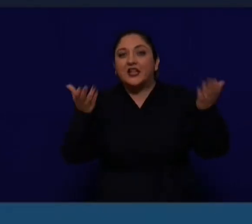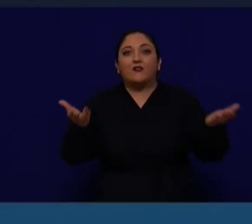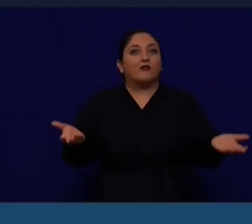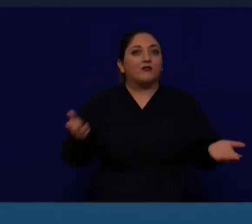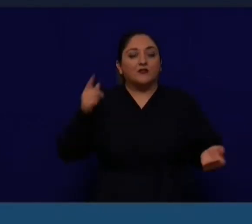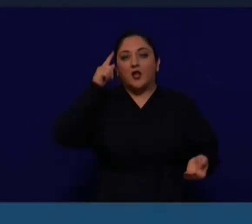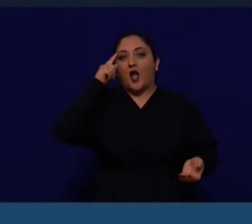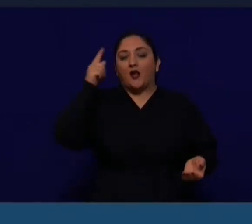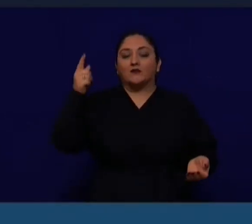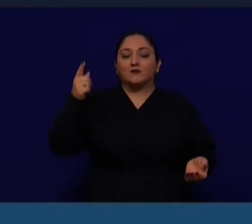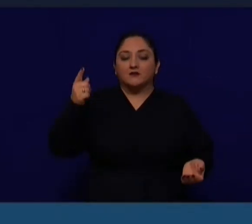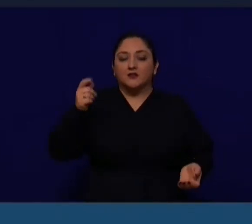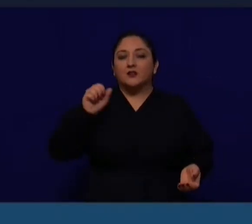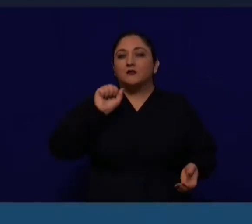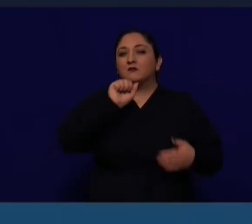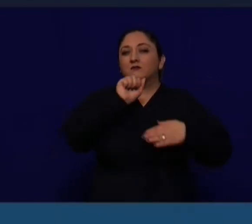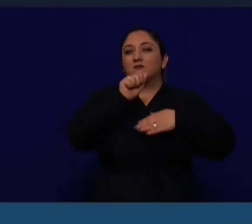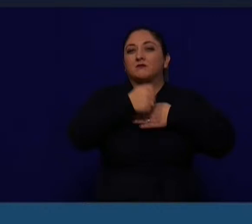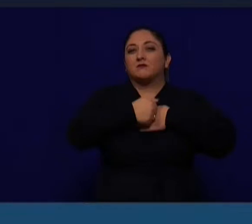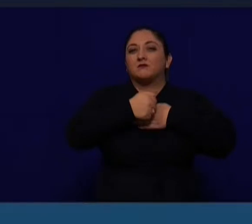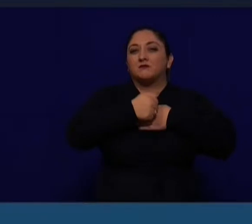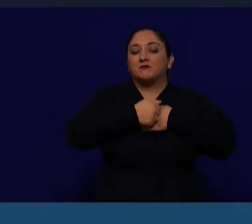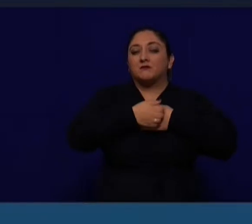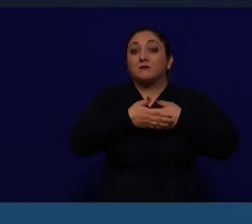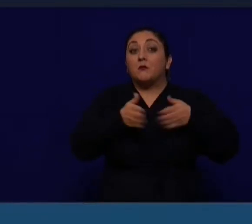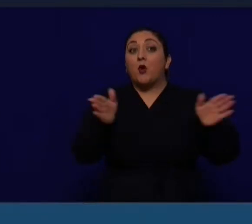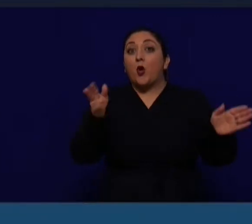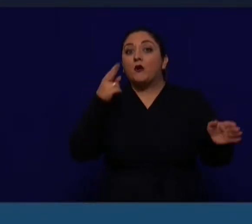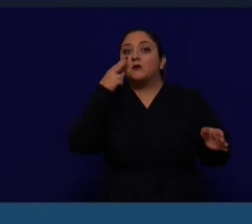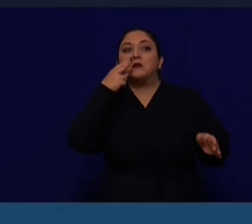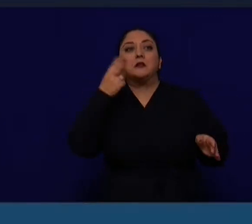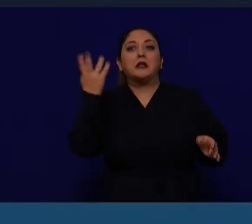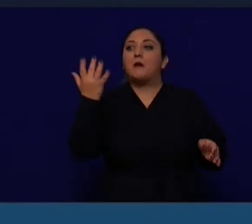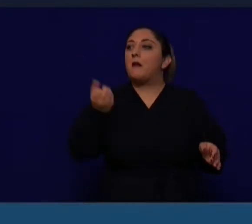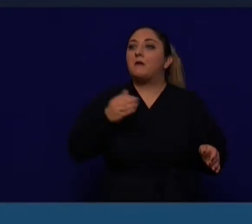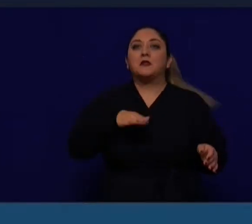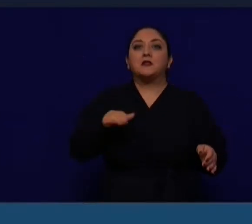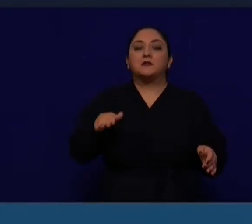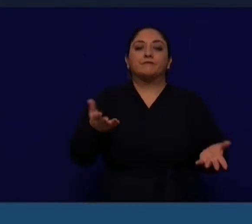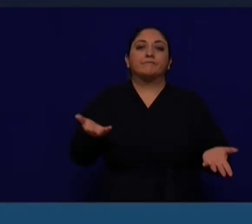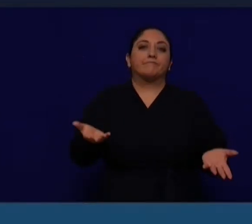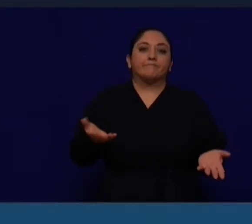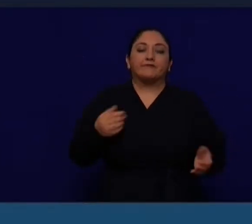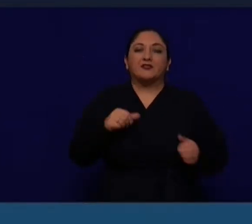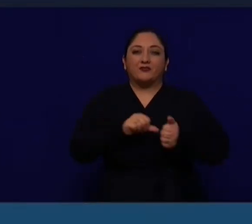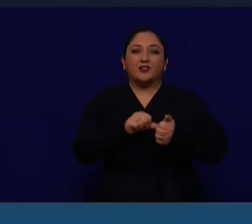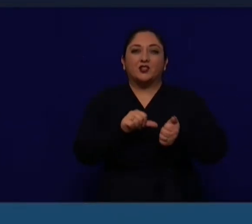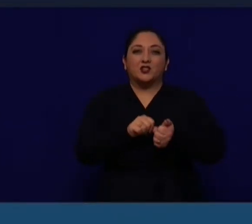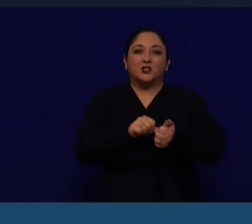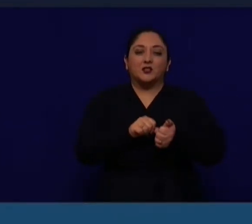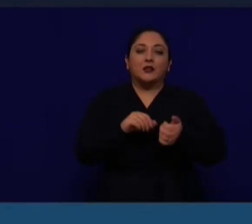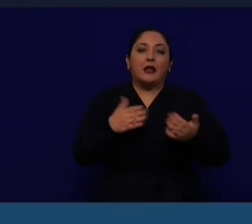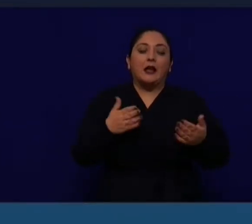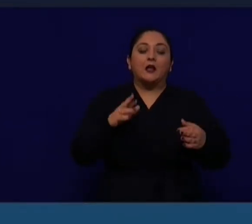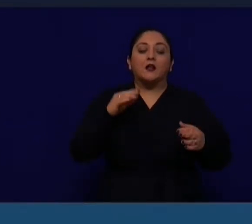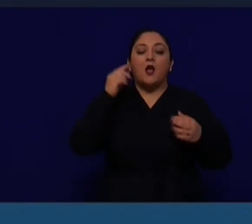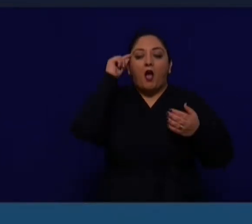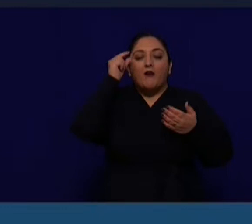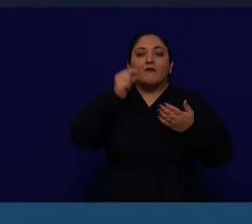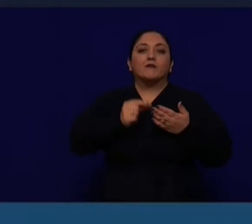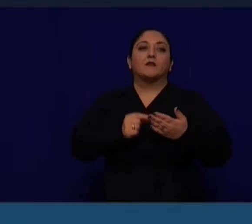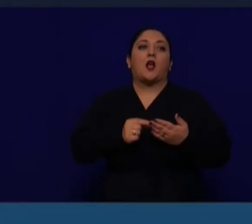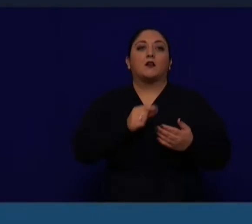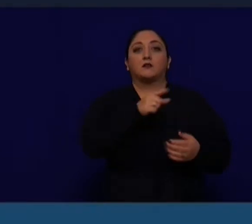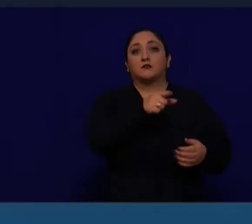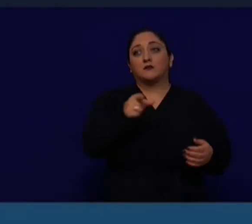persuni li ħajmorru jqogħdu jħabtu l-bibien allura hawnhekk qegħdin inkunu reliable fuq aspett importanti ħafna.